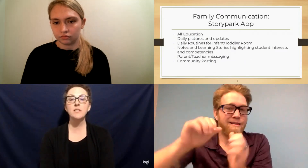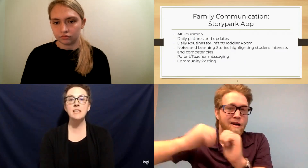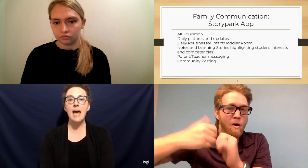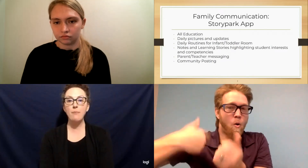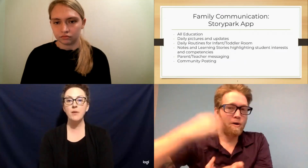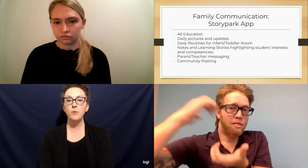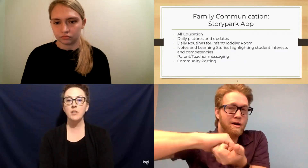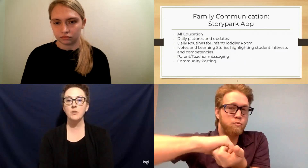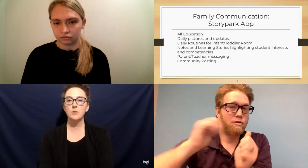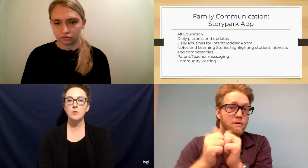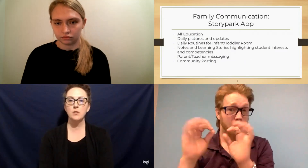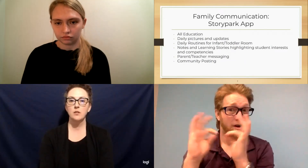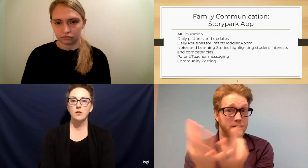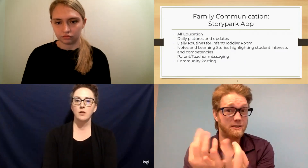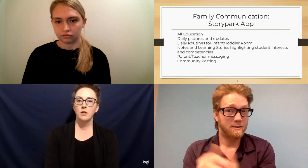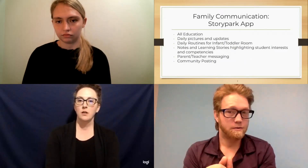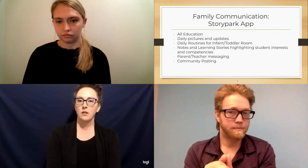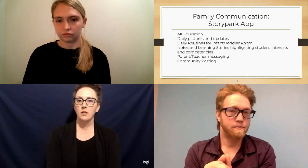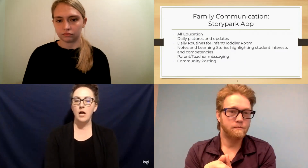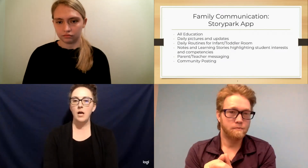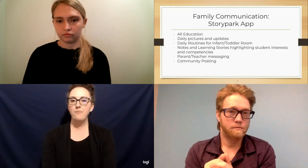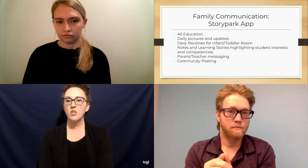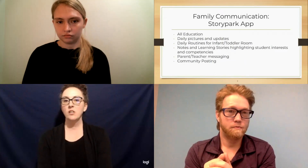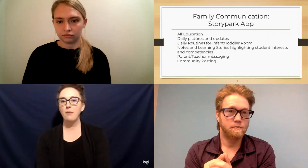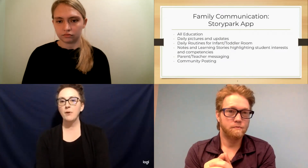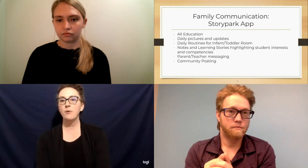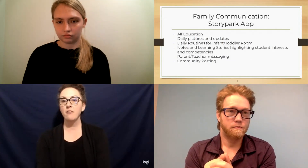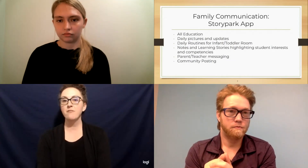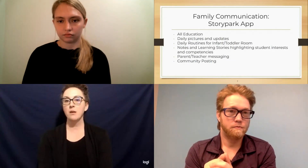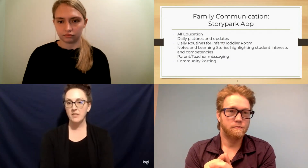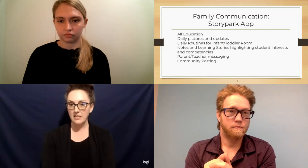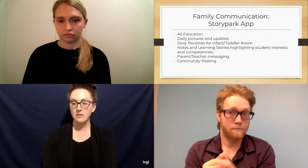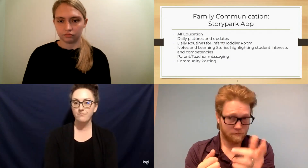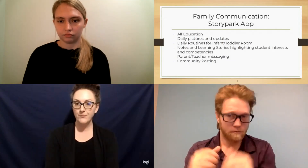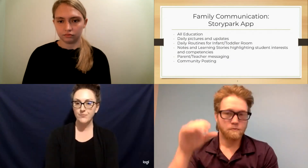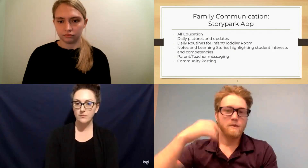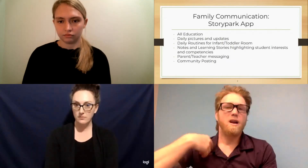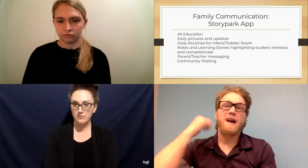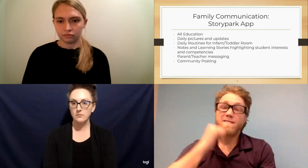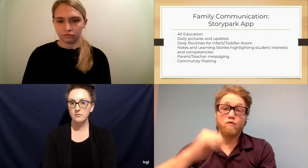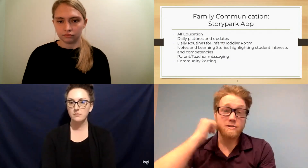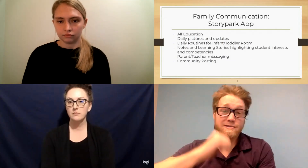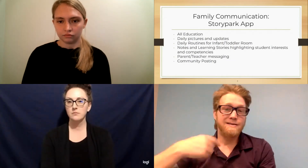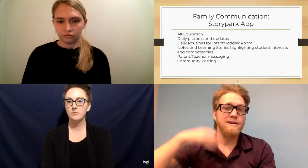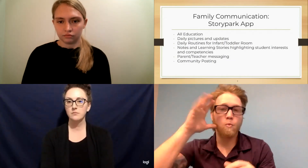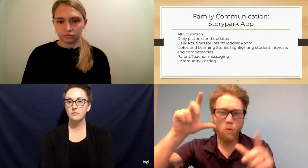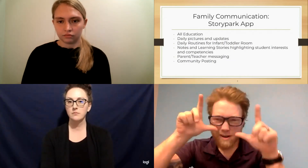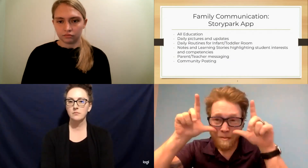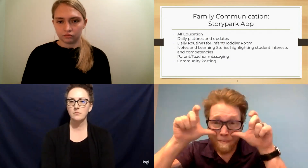This is the app that we use to collaborate with our families.